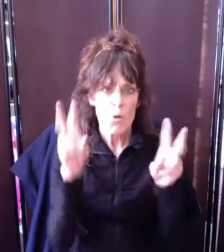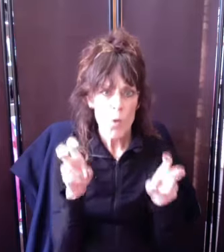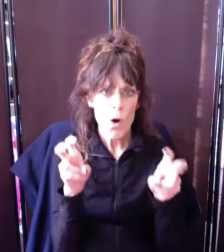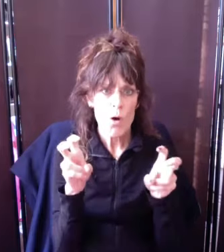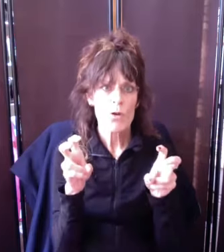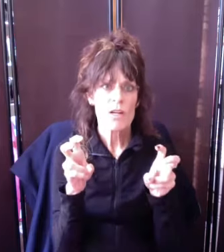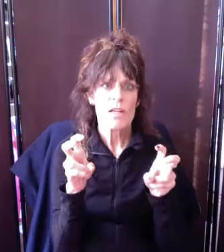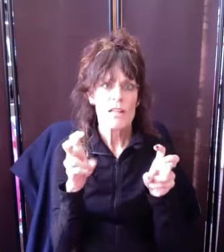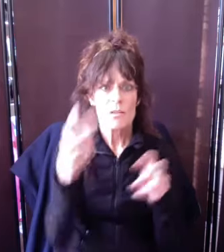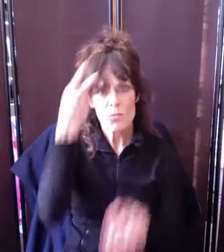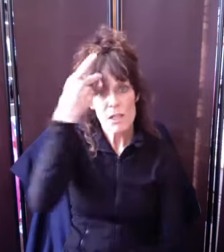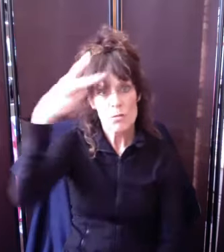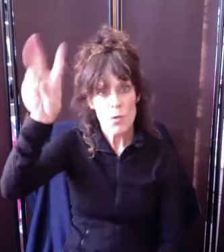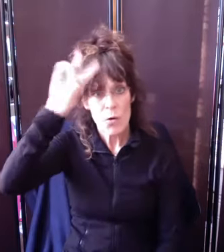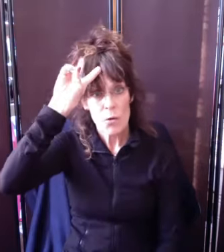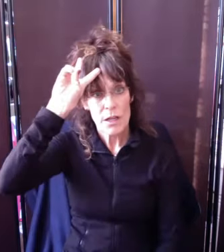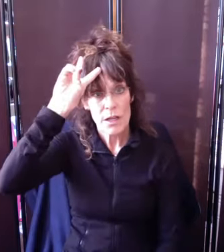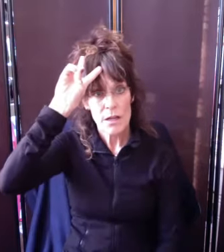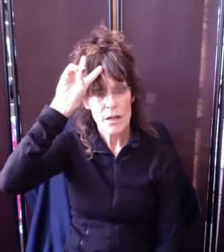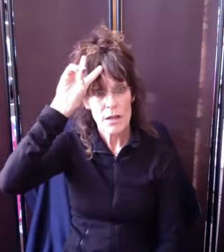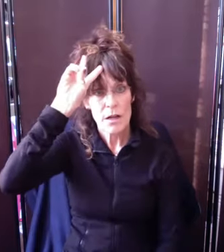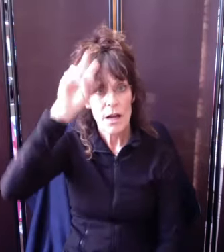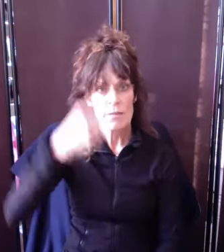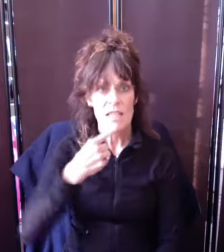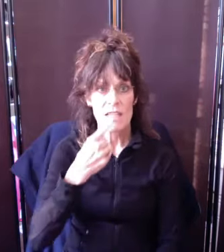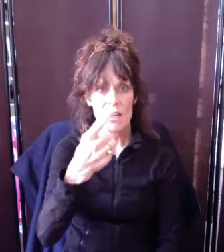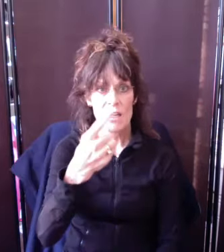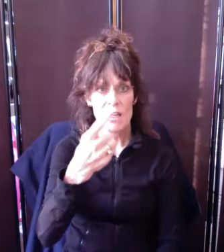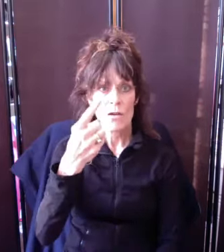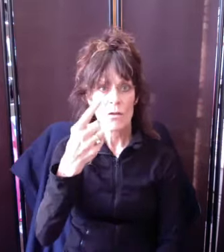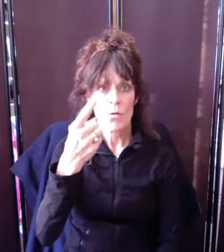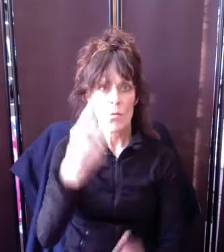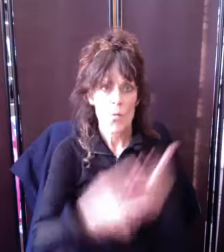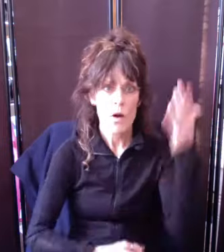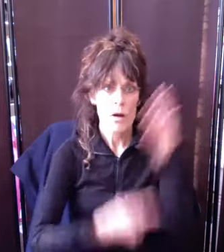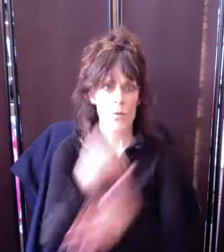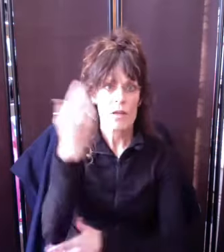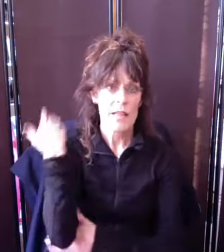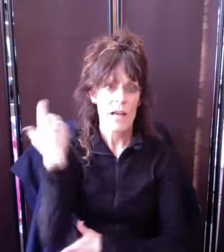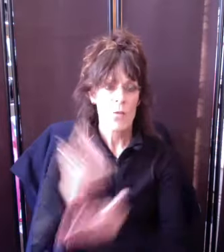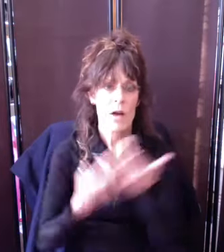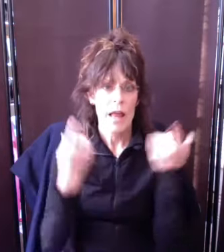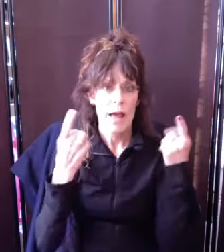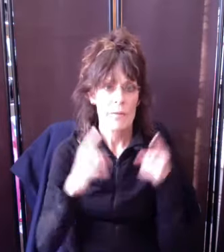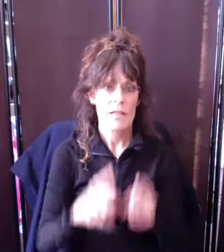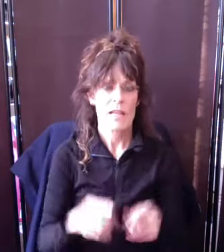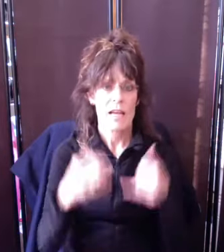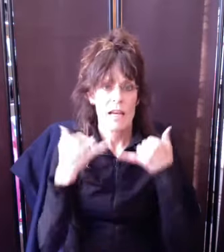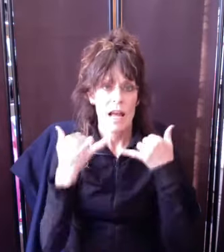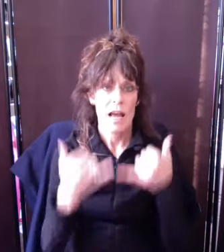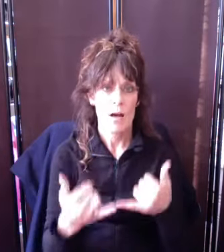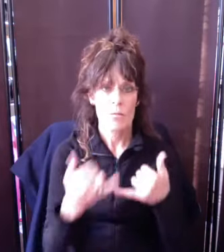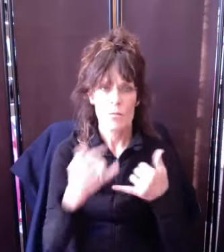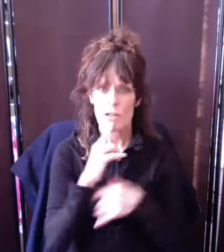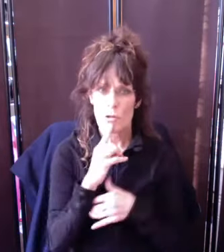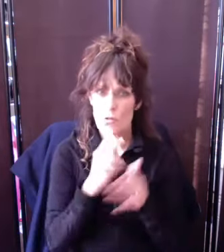Anonymous, people say, I'm going to tell you what it was like, what happened, and what it's like now. But the truth is, it says what we were like, what